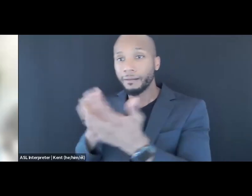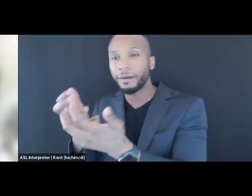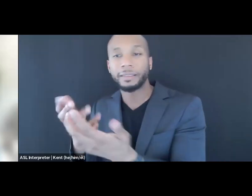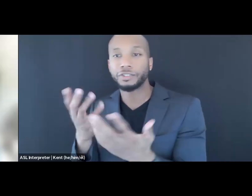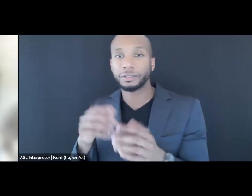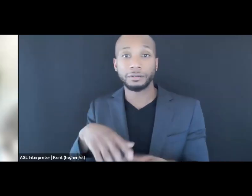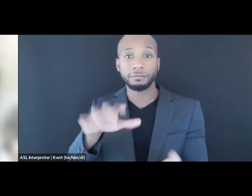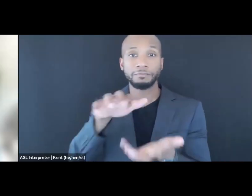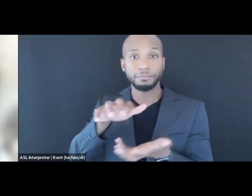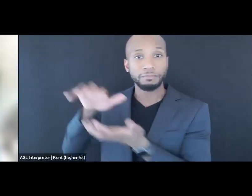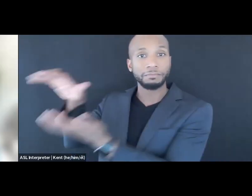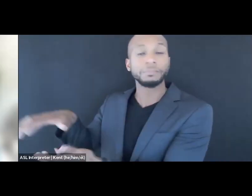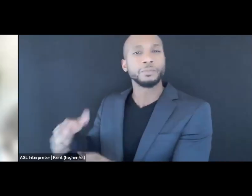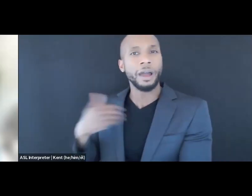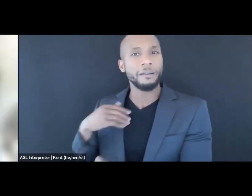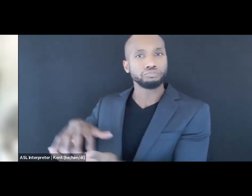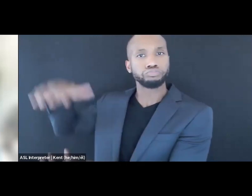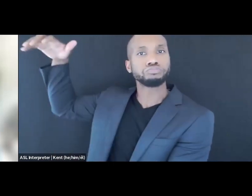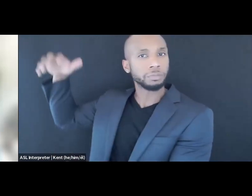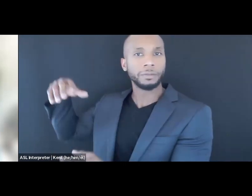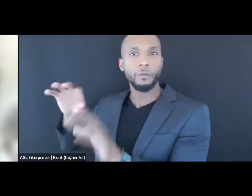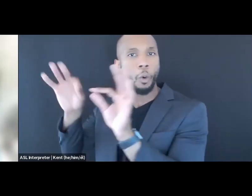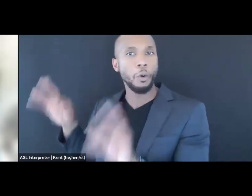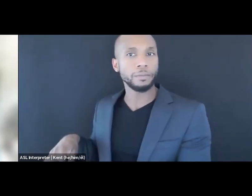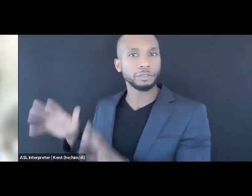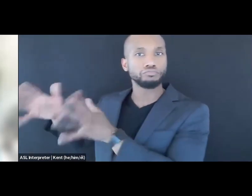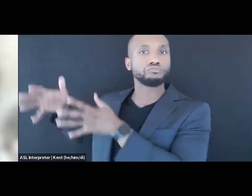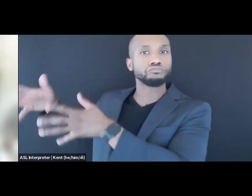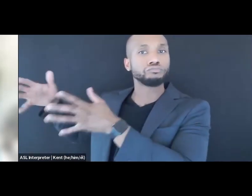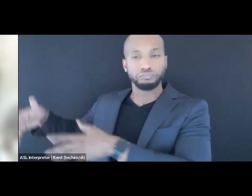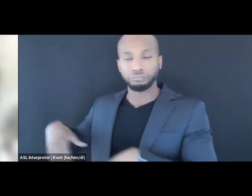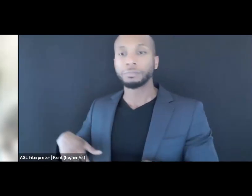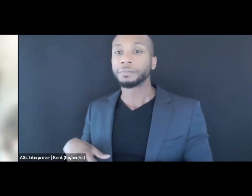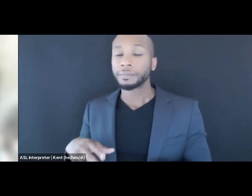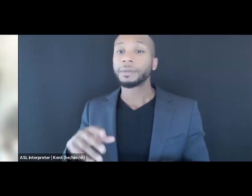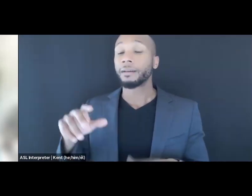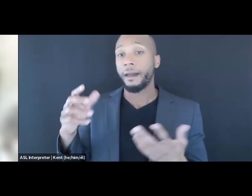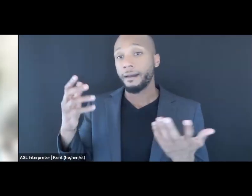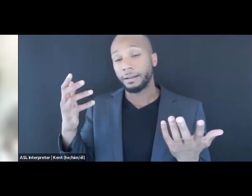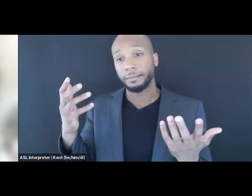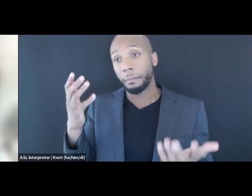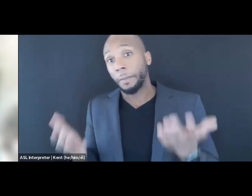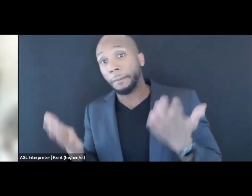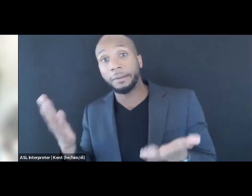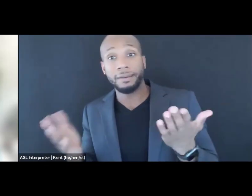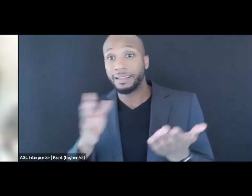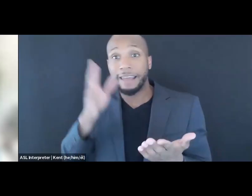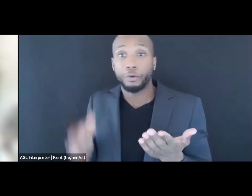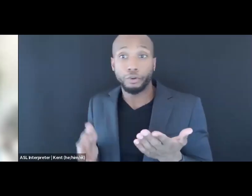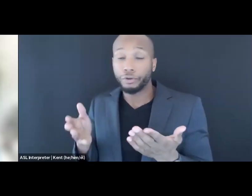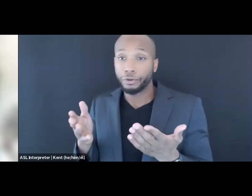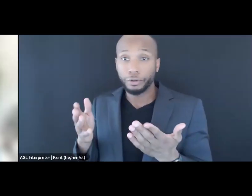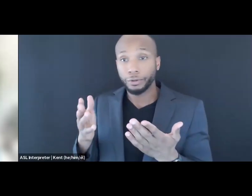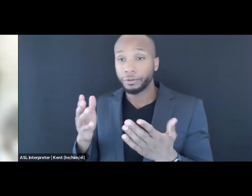stack. We've got 100 of these forms, 1,000 of these forms, and you have this stack that might not never get the